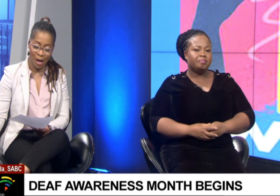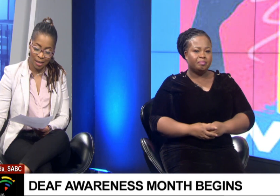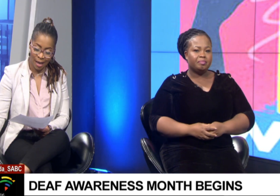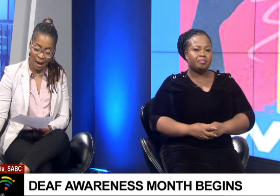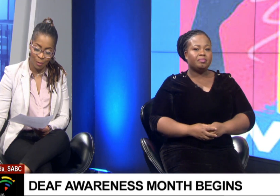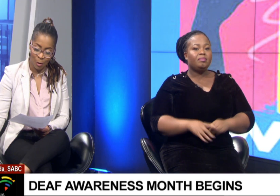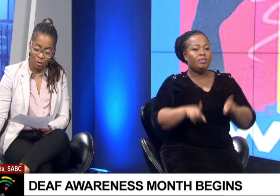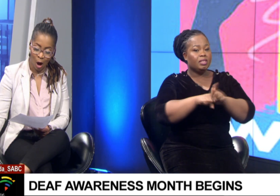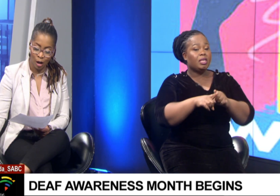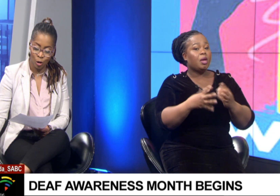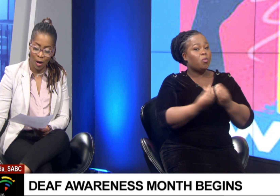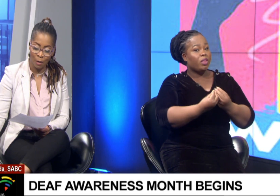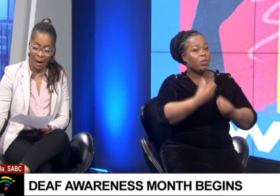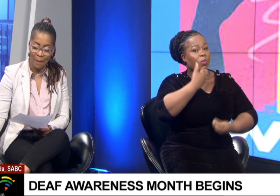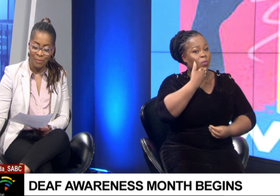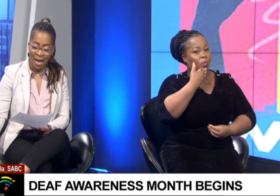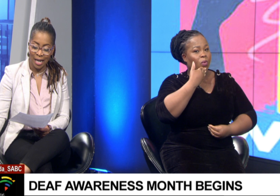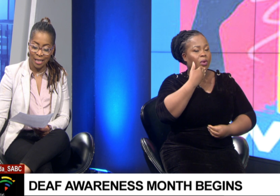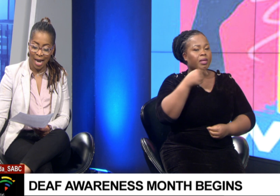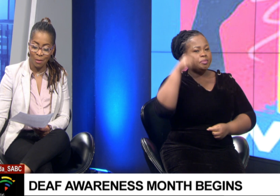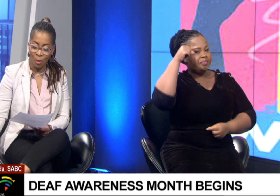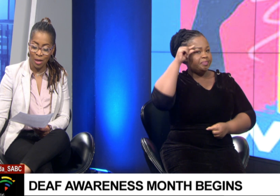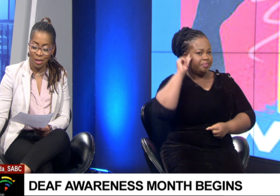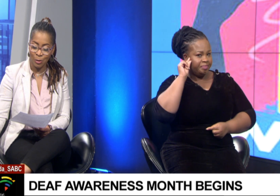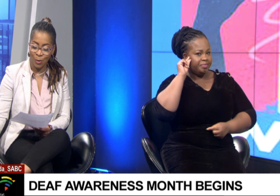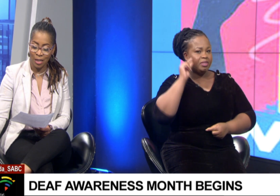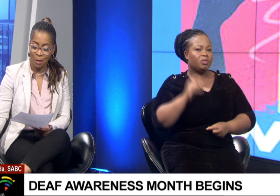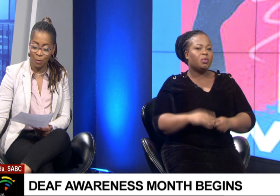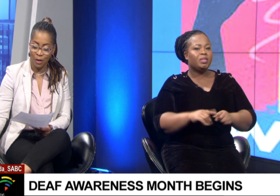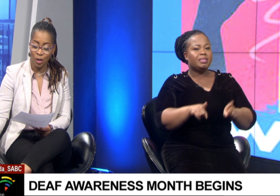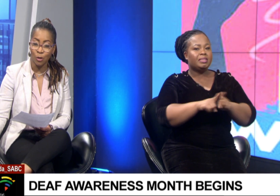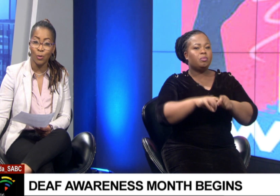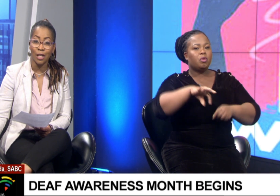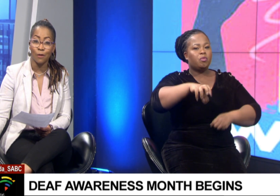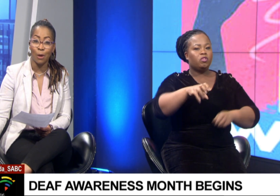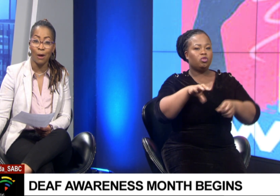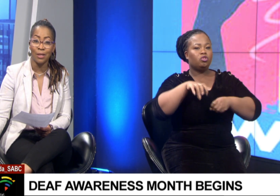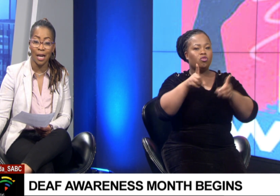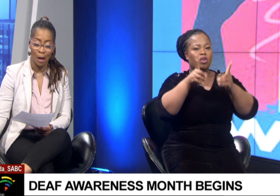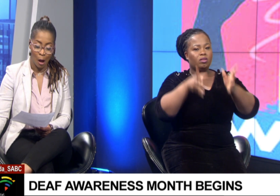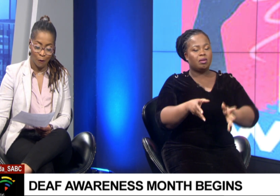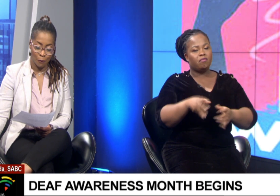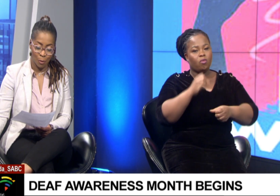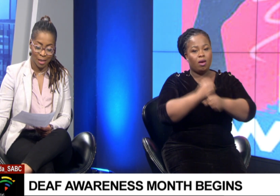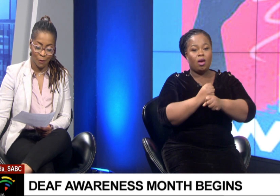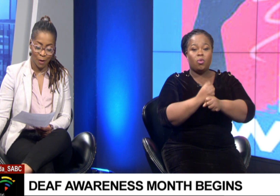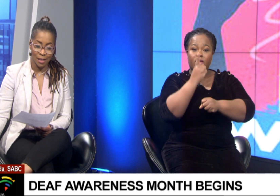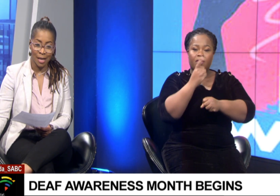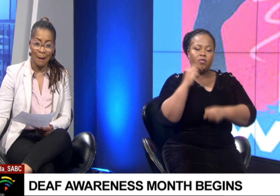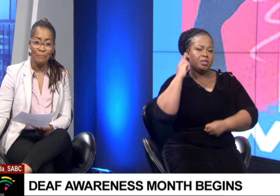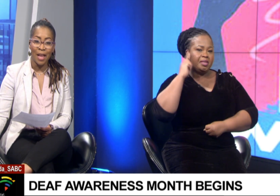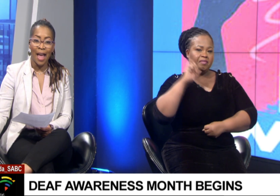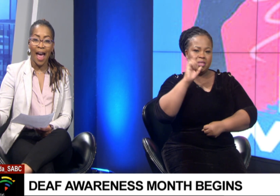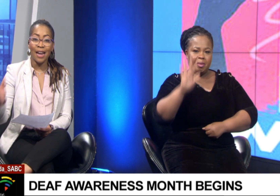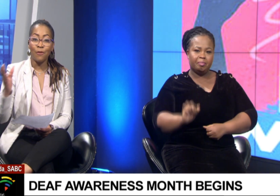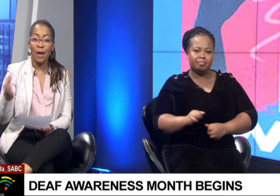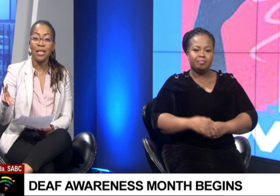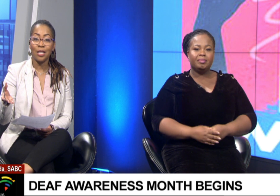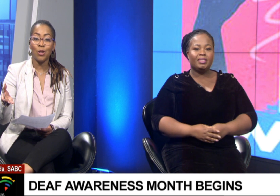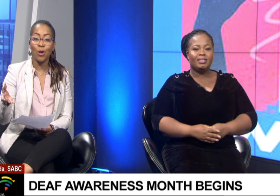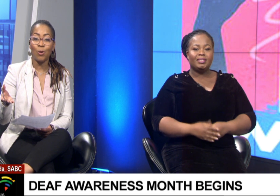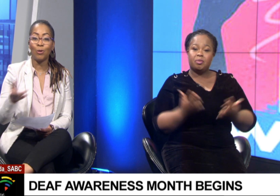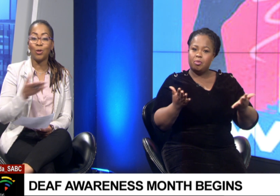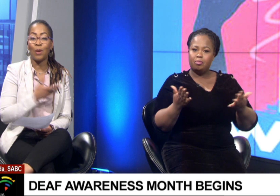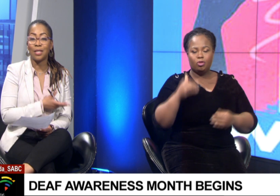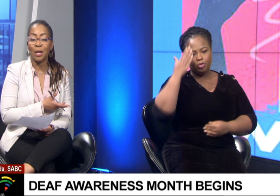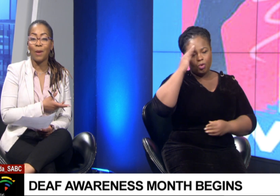as DeafSA. And we also are joined by Lizanne Boysons, who is the Provincial Director for Gauteng for DeafSA. And a face